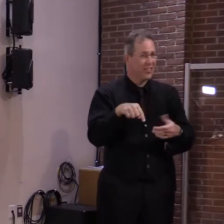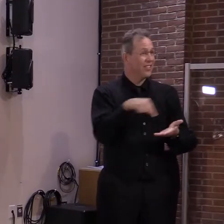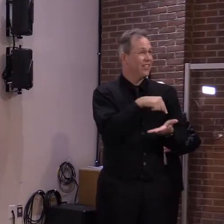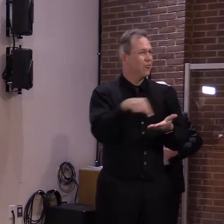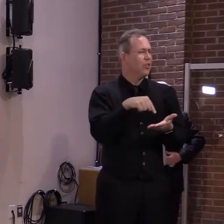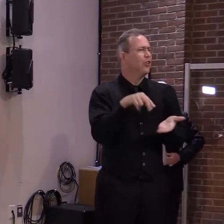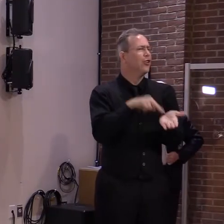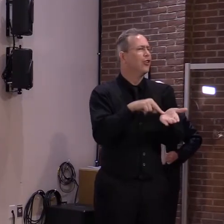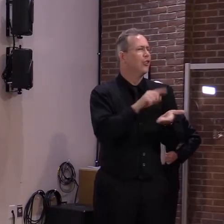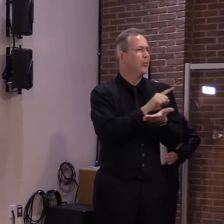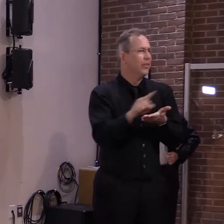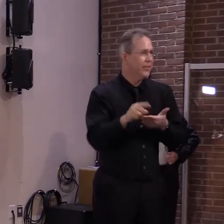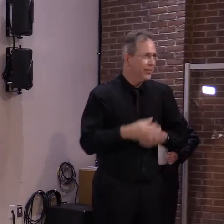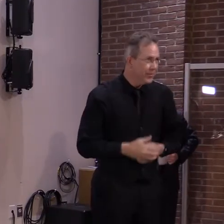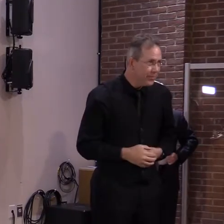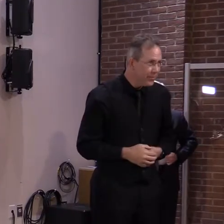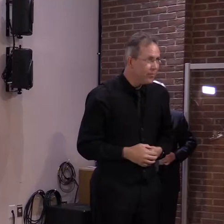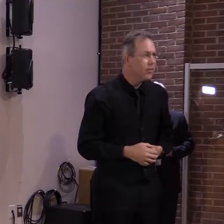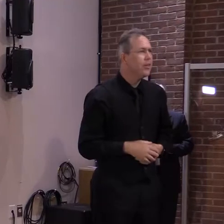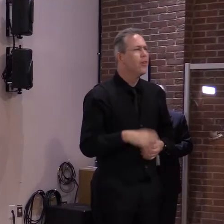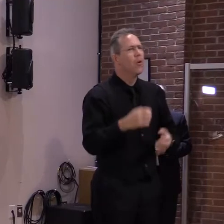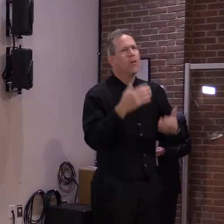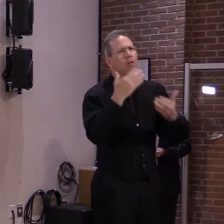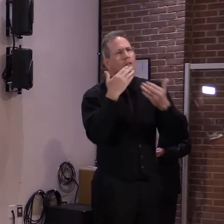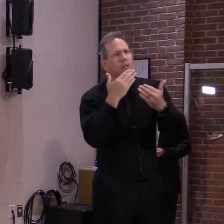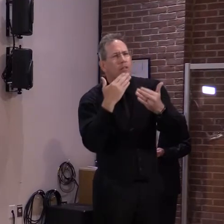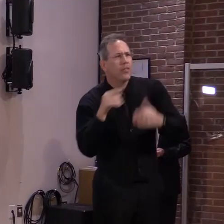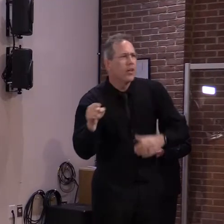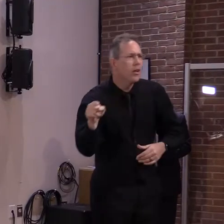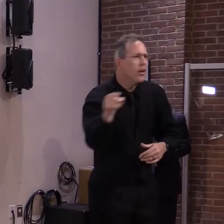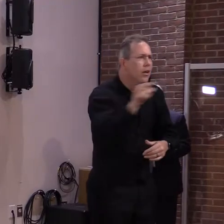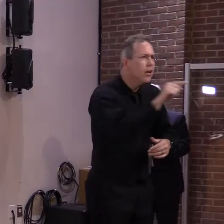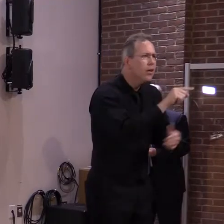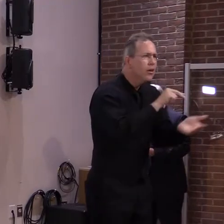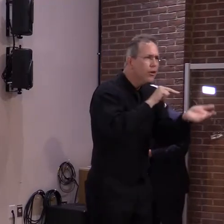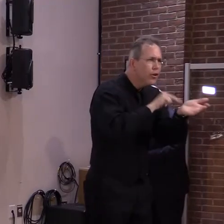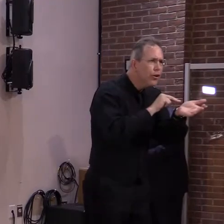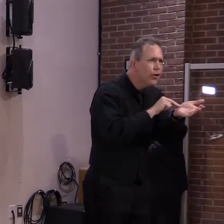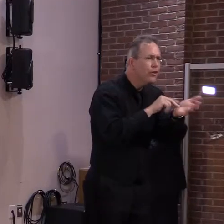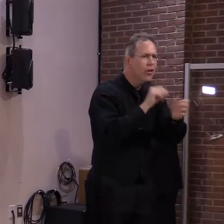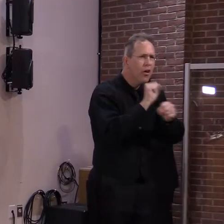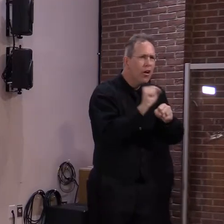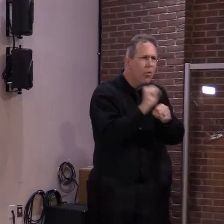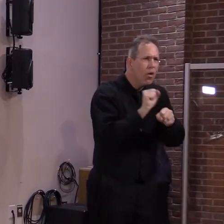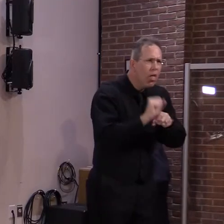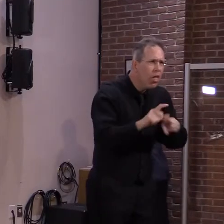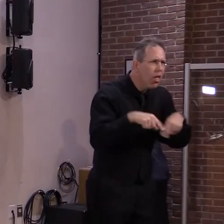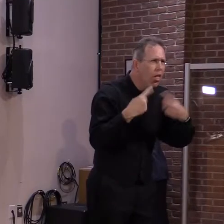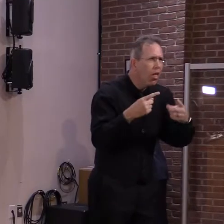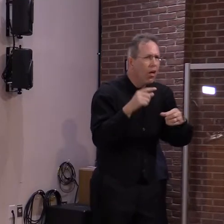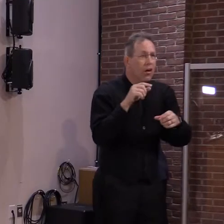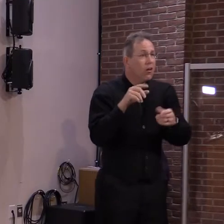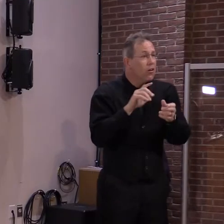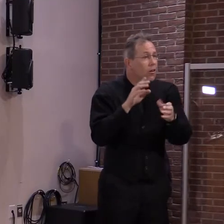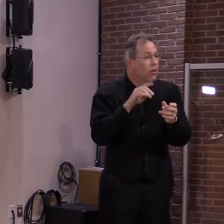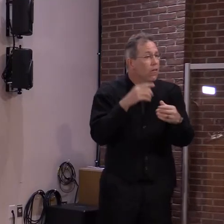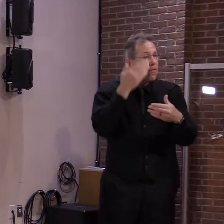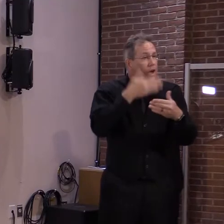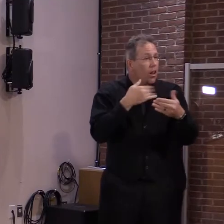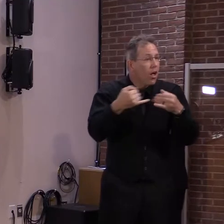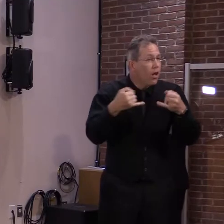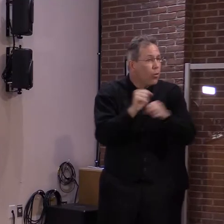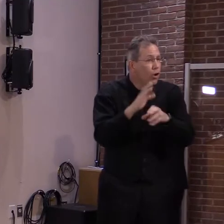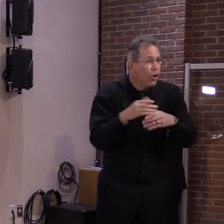minute to express my gratitude for all the hard work of our nurses and healthcare workers over the past year. Your